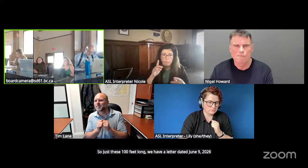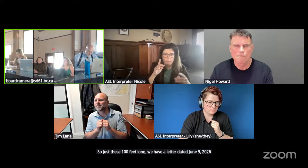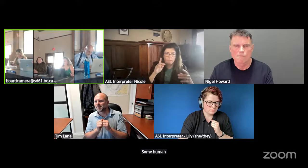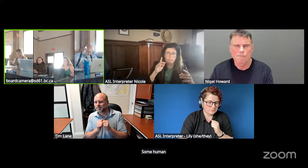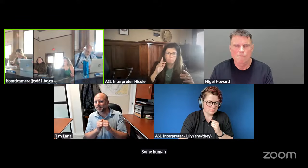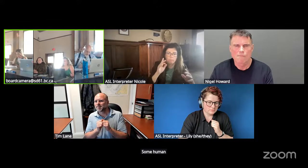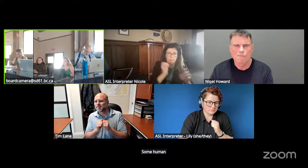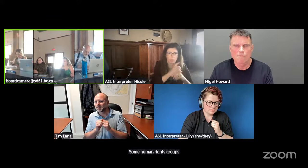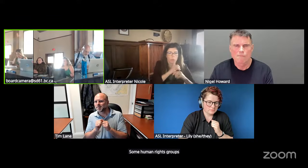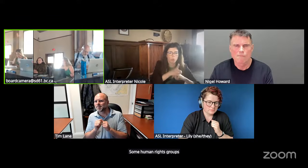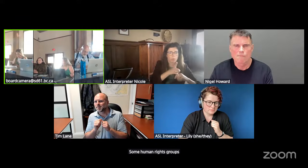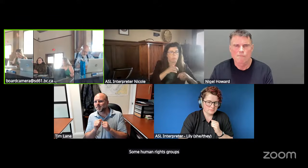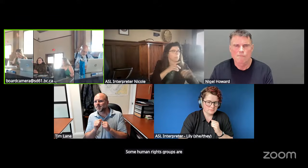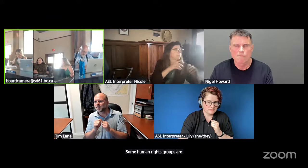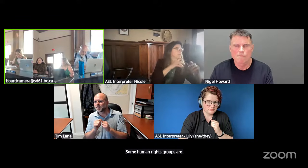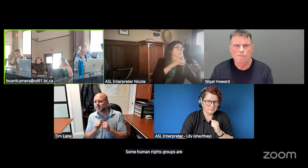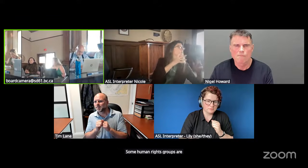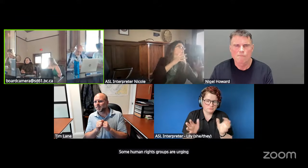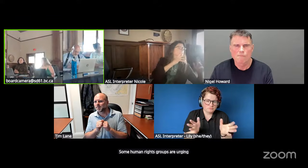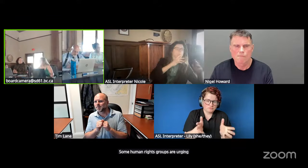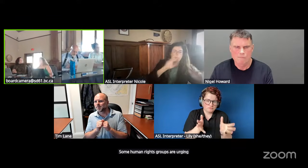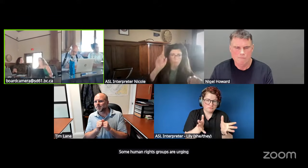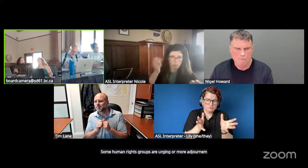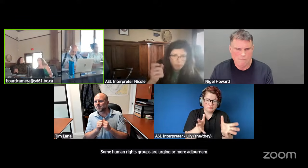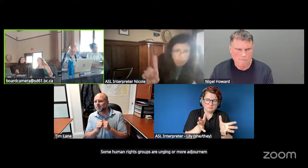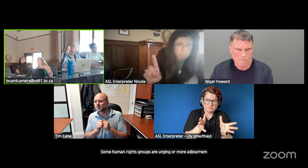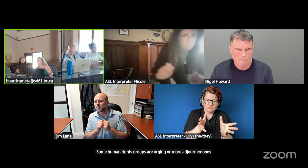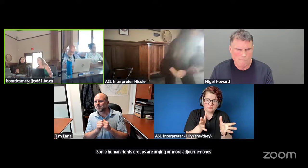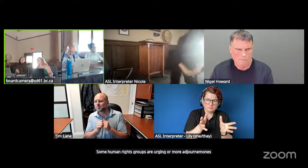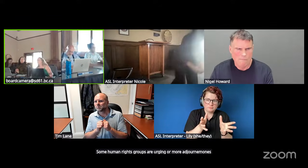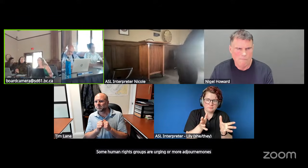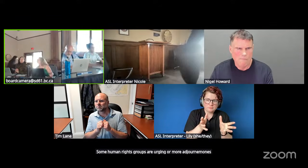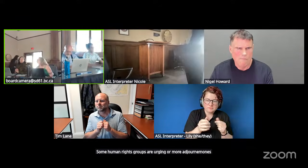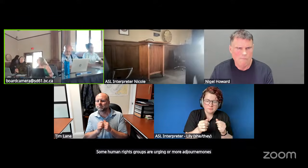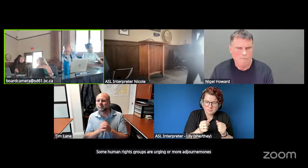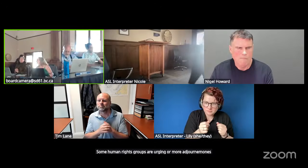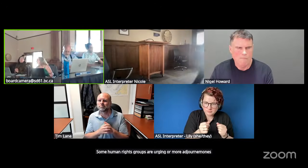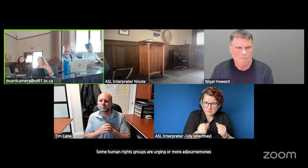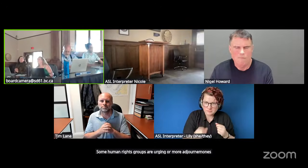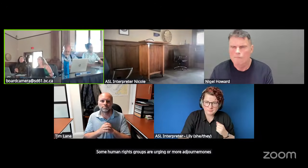who are urging for moratorium on Facebook schools.